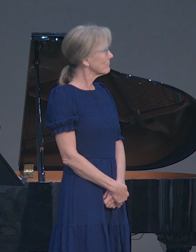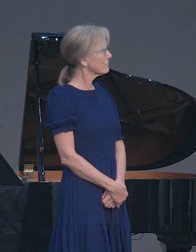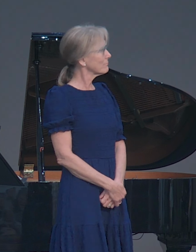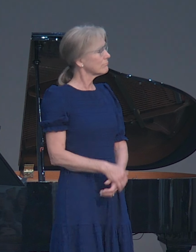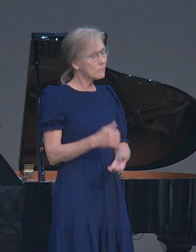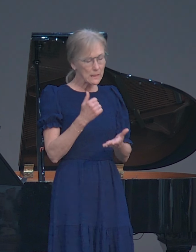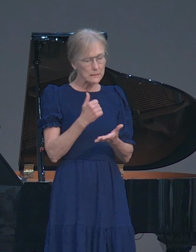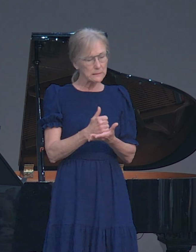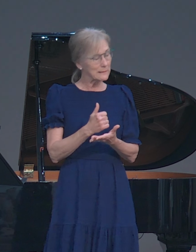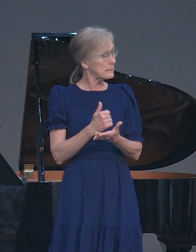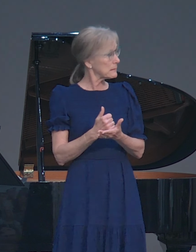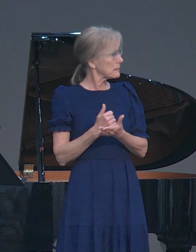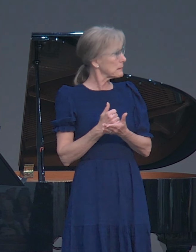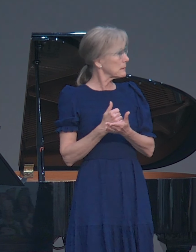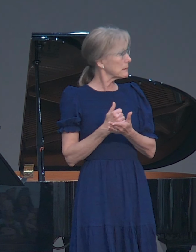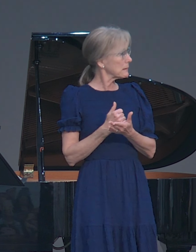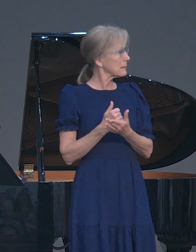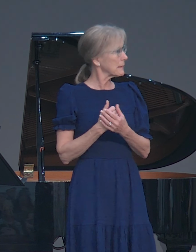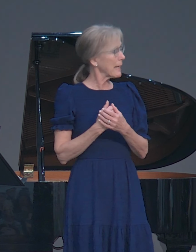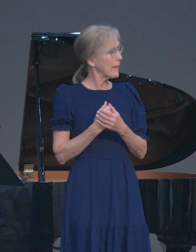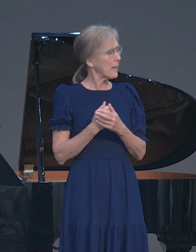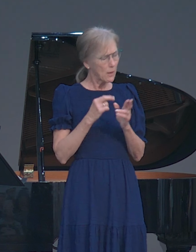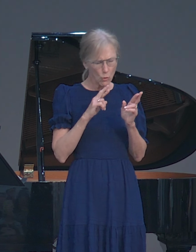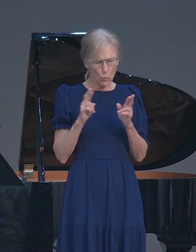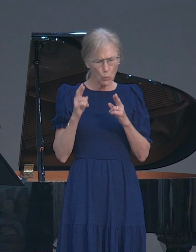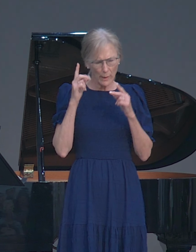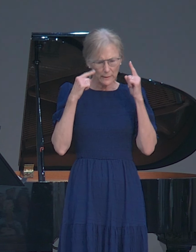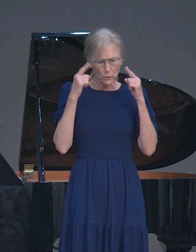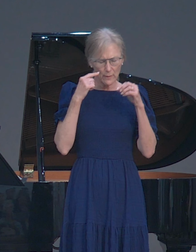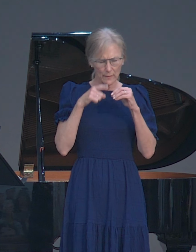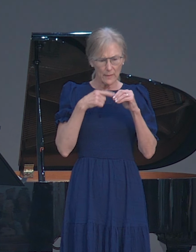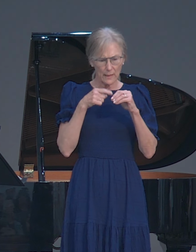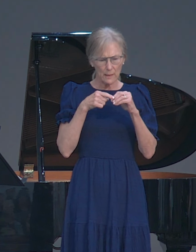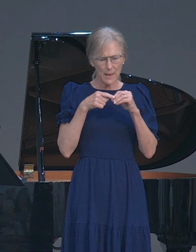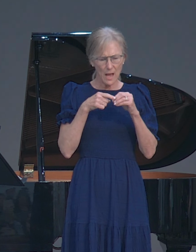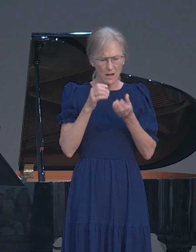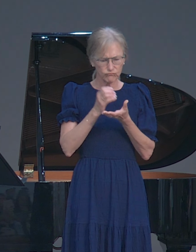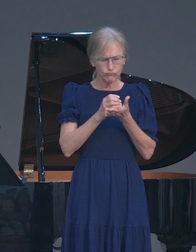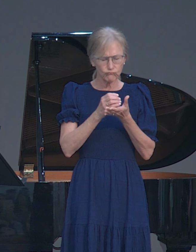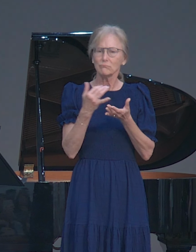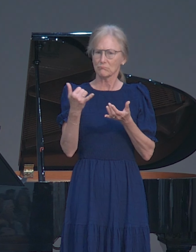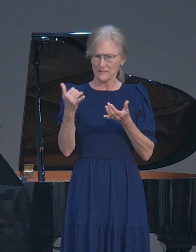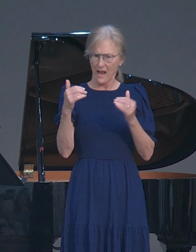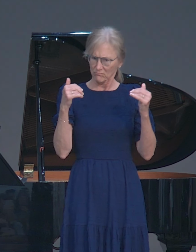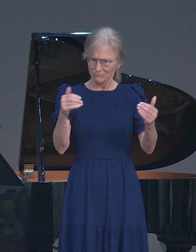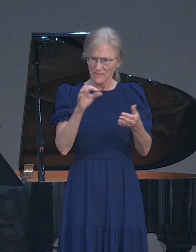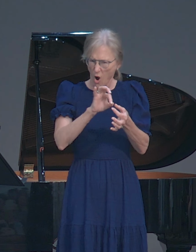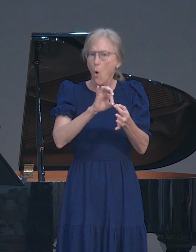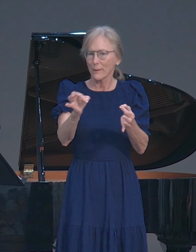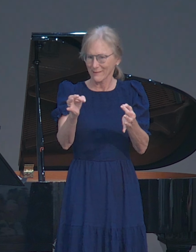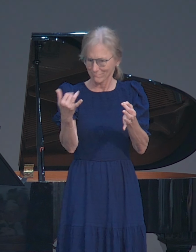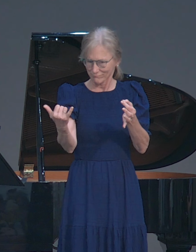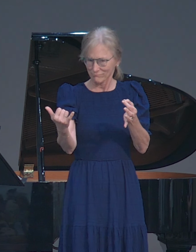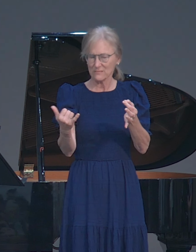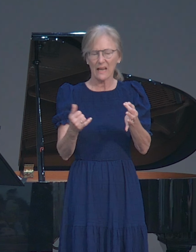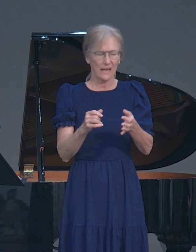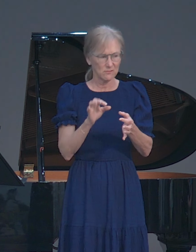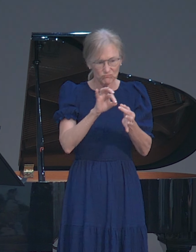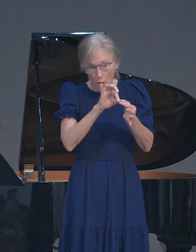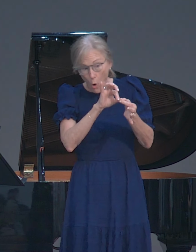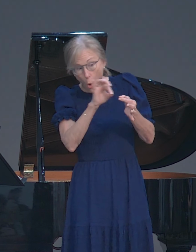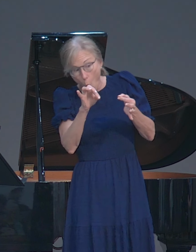As we get ready to think about these elements, so let's just go ahead and open the packages. There's two of them on top of the elements. So there's